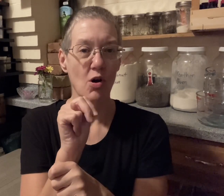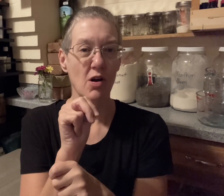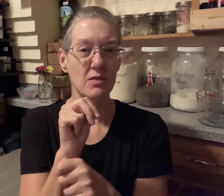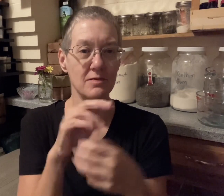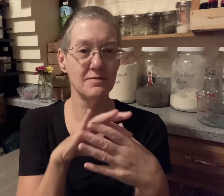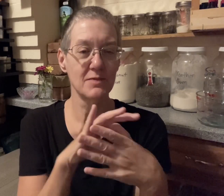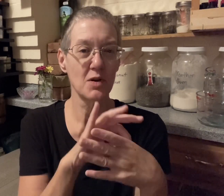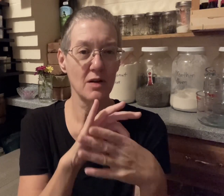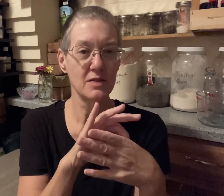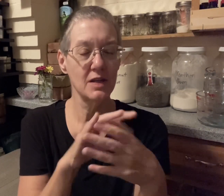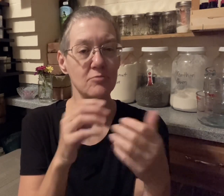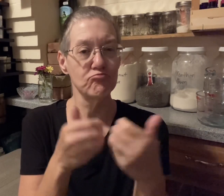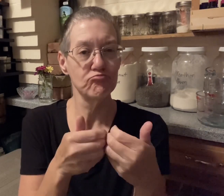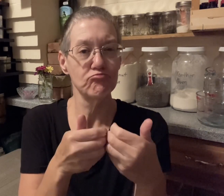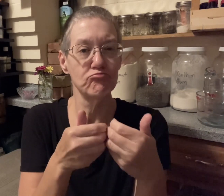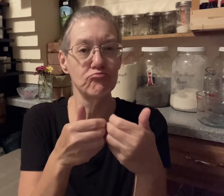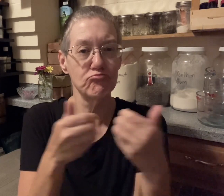going to be all about the garden content.